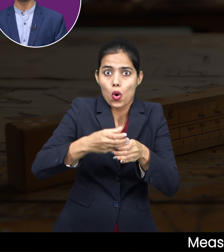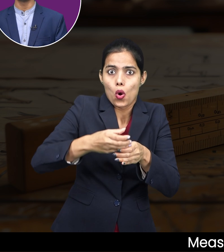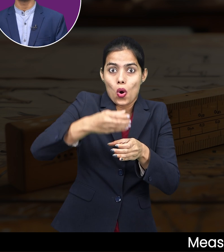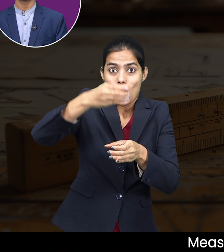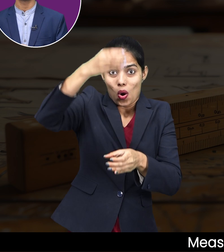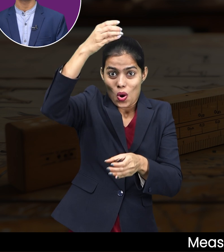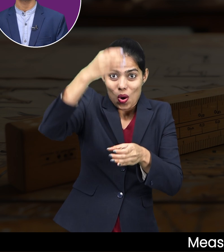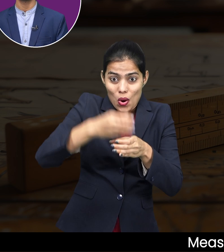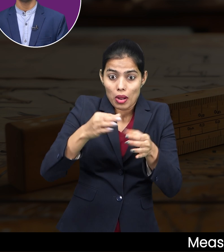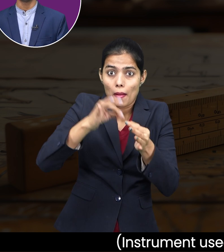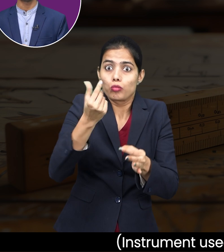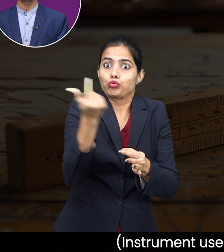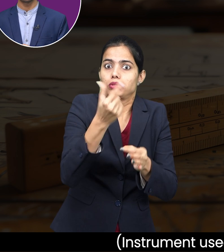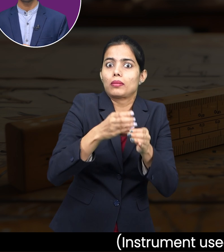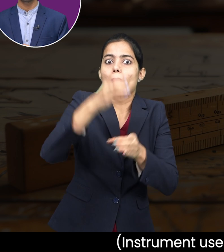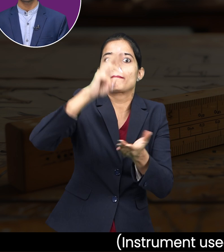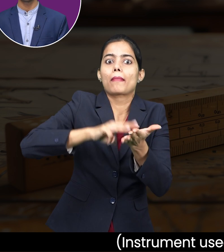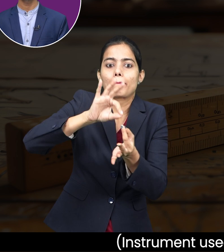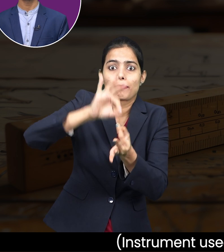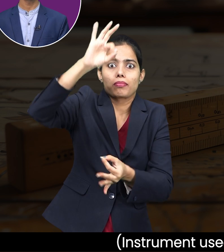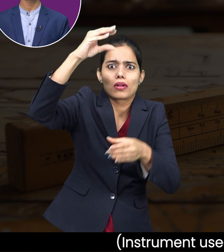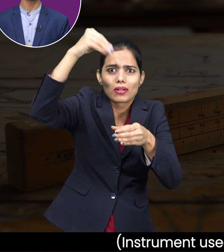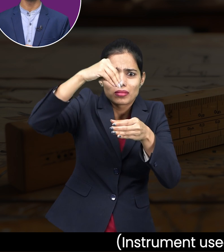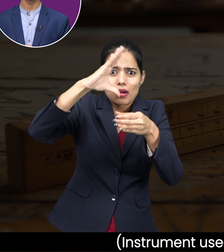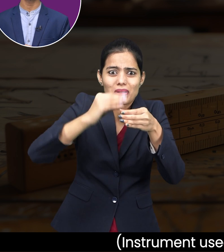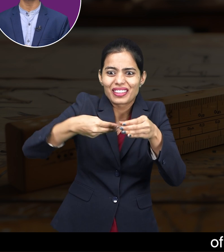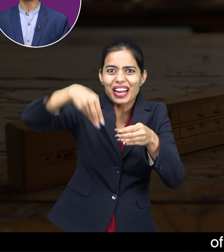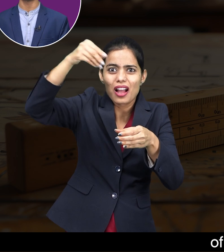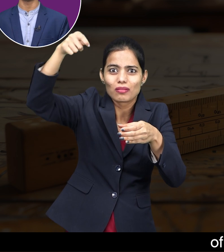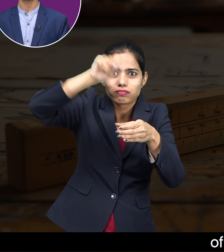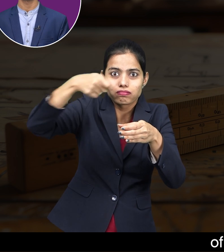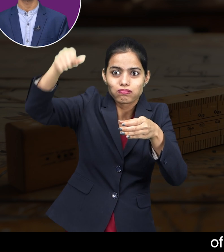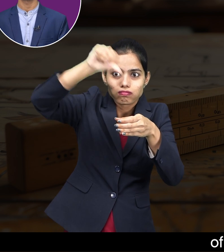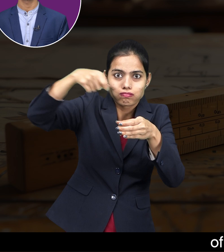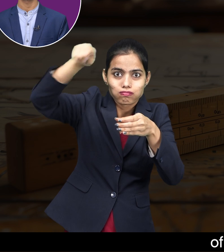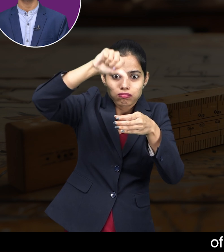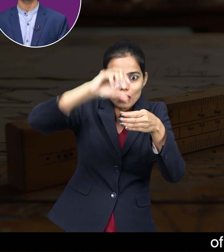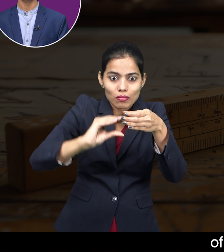Measuring cylinder, instrument used to measure the volume of the liquid.